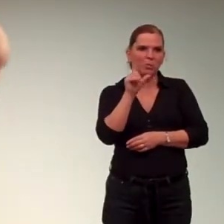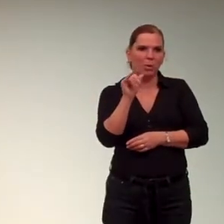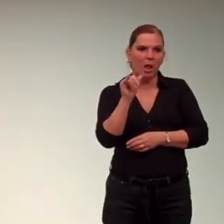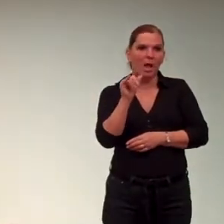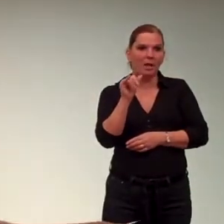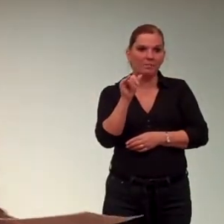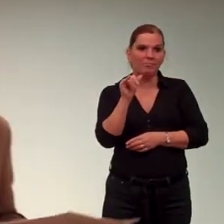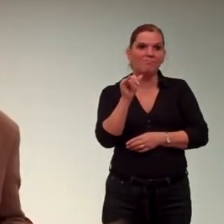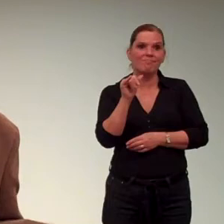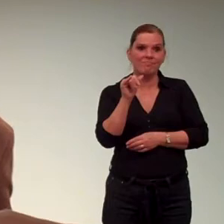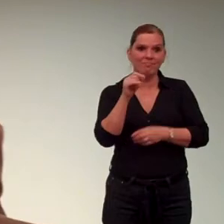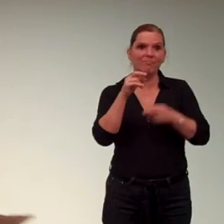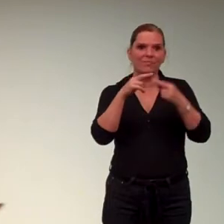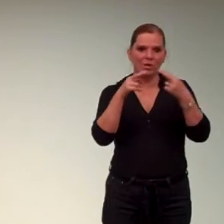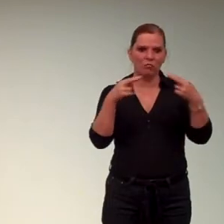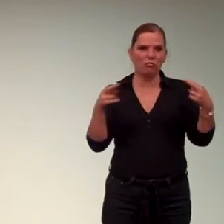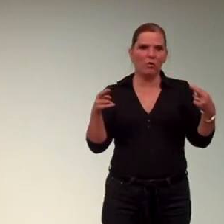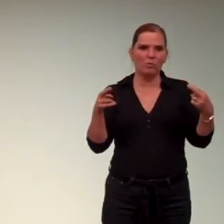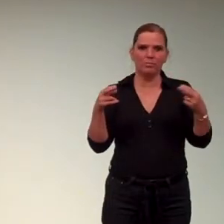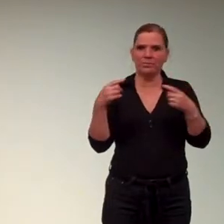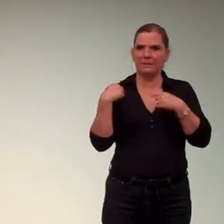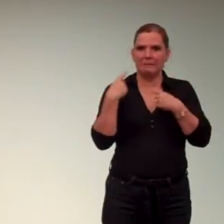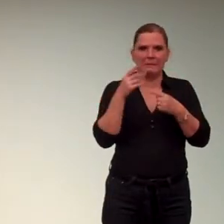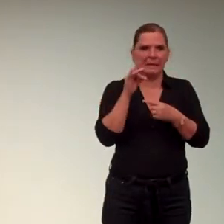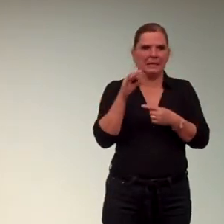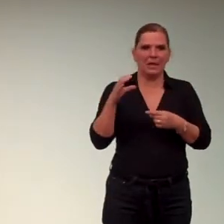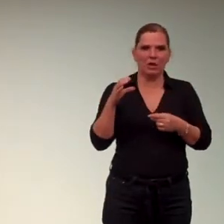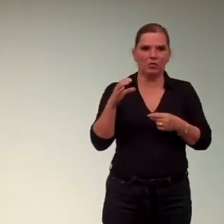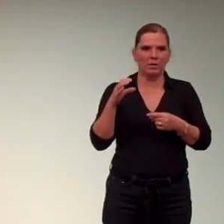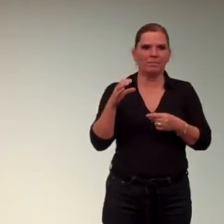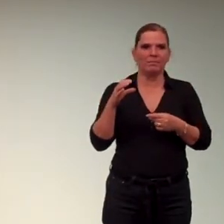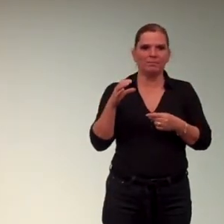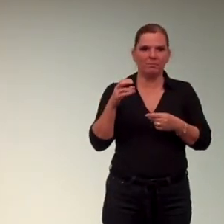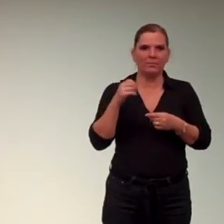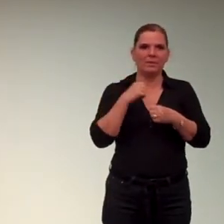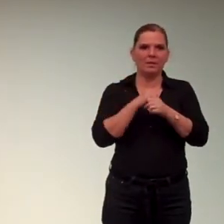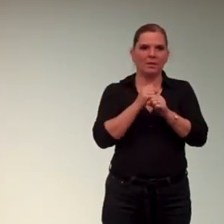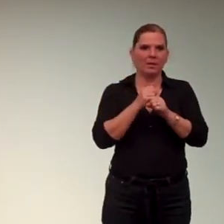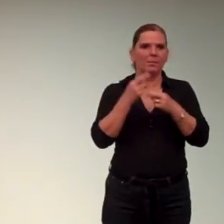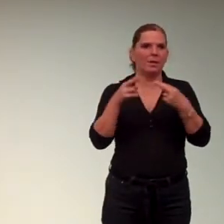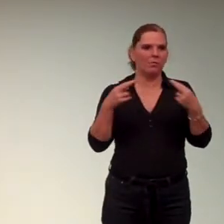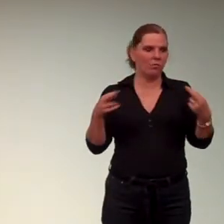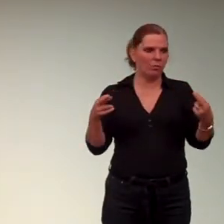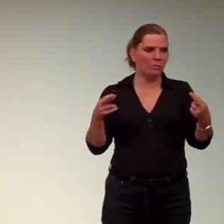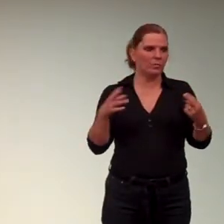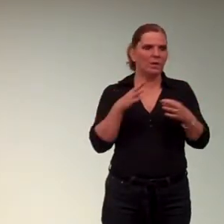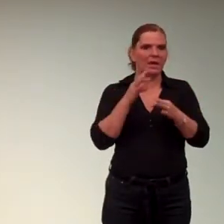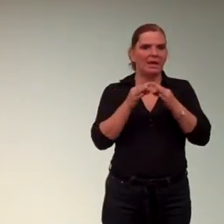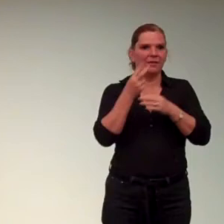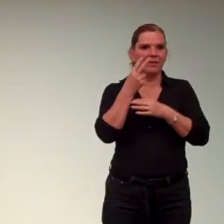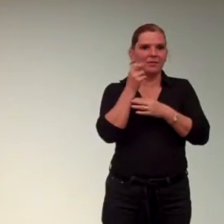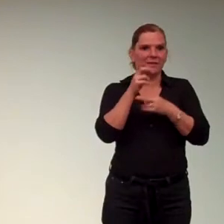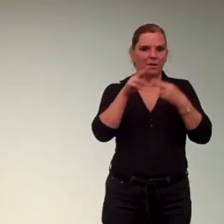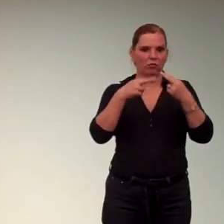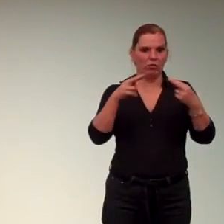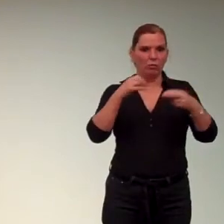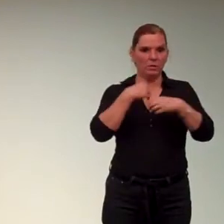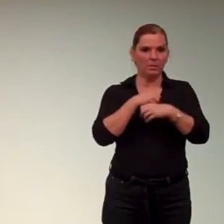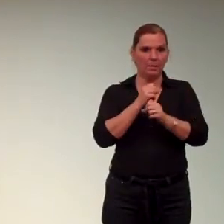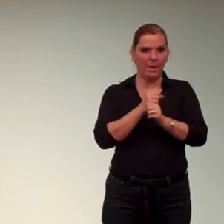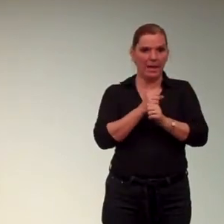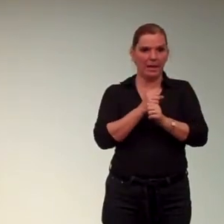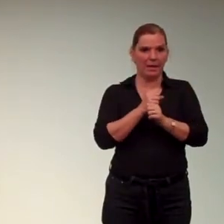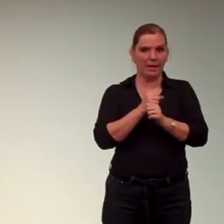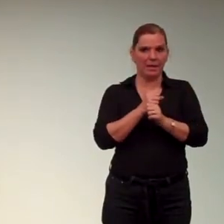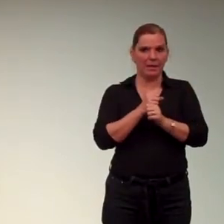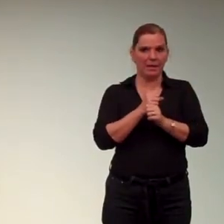How they stay in business, they keep re-identifying themselves. They originally made ropes. And if you've ever seen ropes made, you